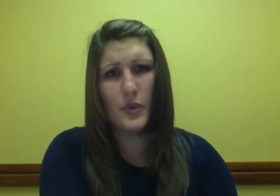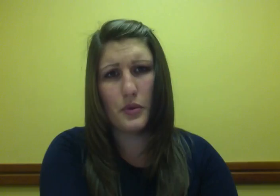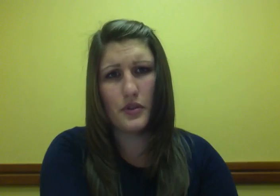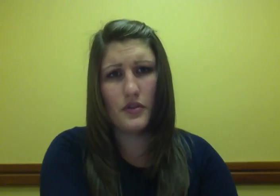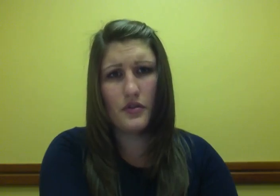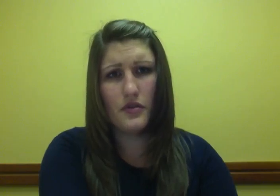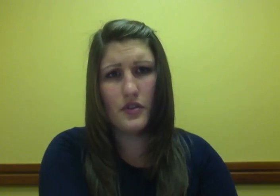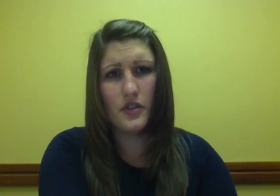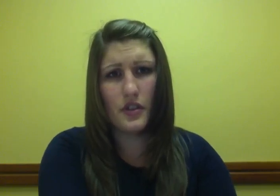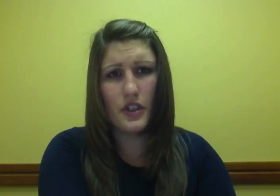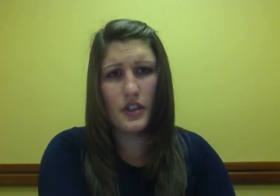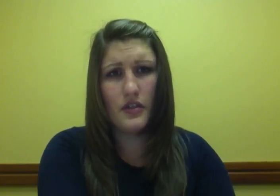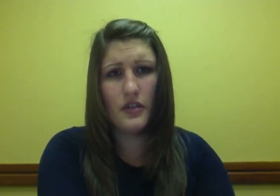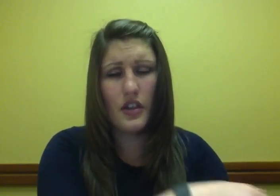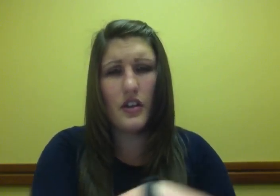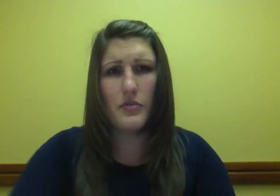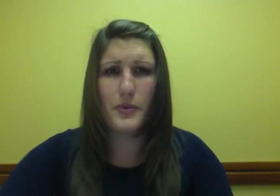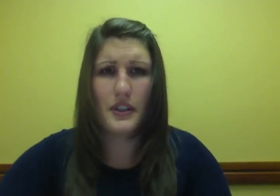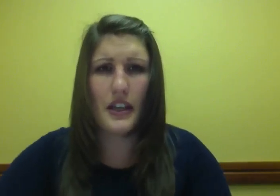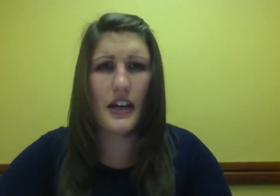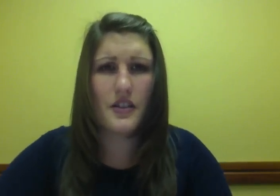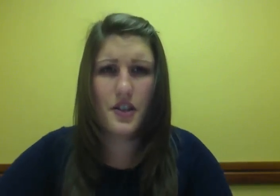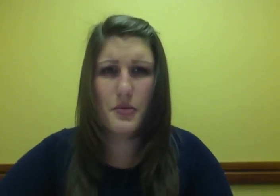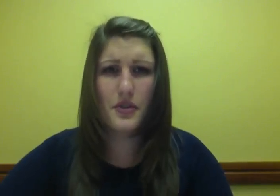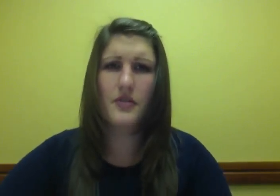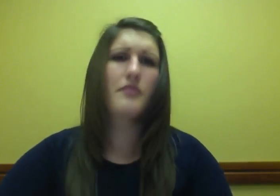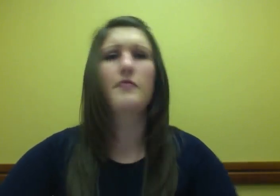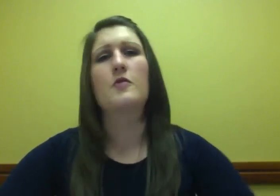Before choking? Maybe the gas chambers?